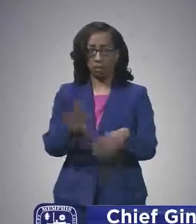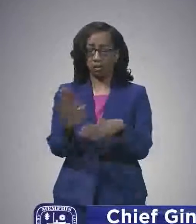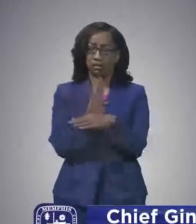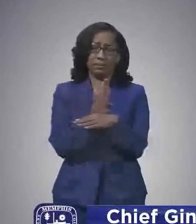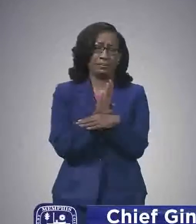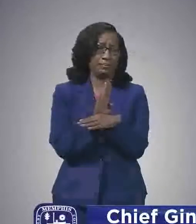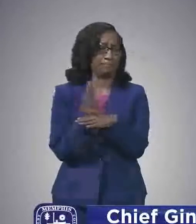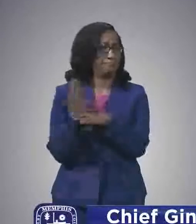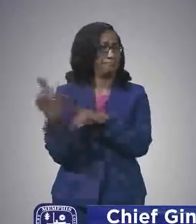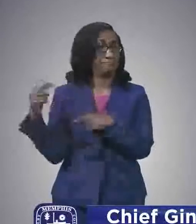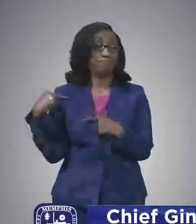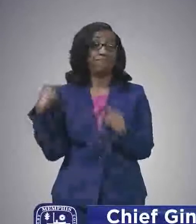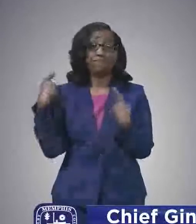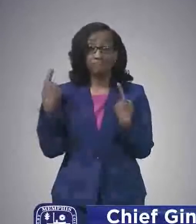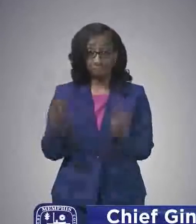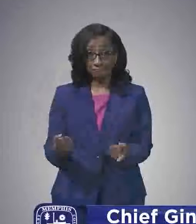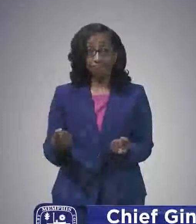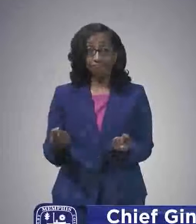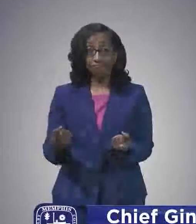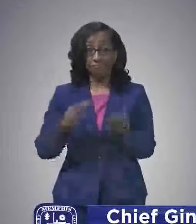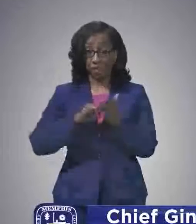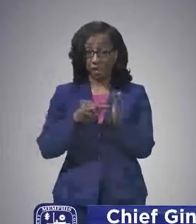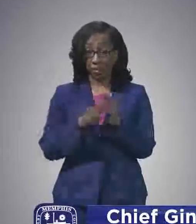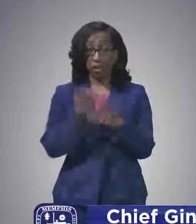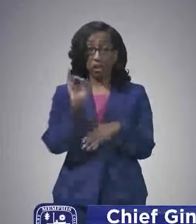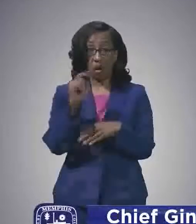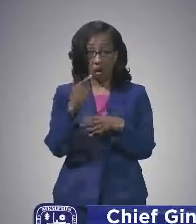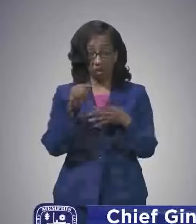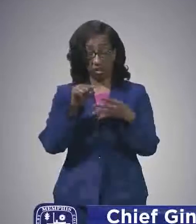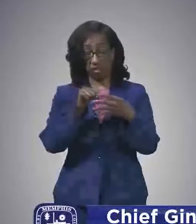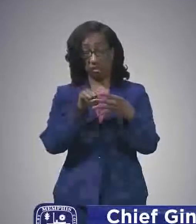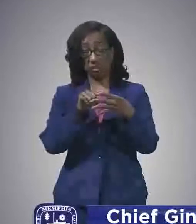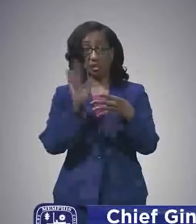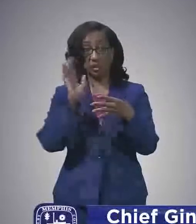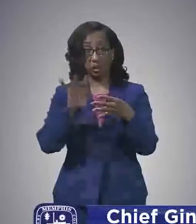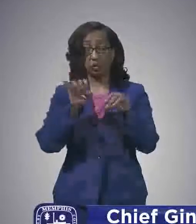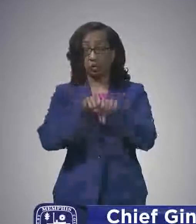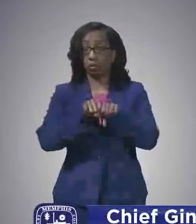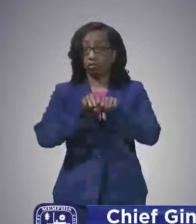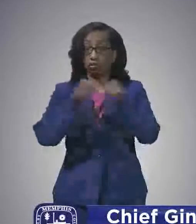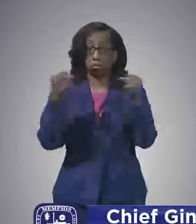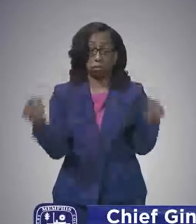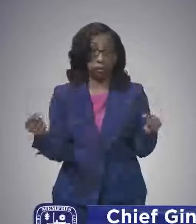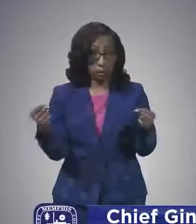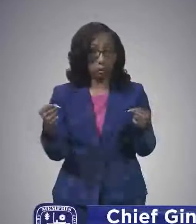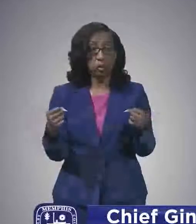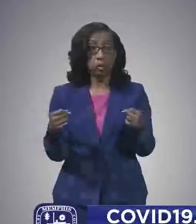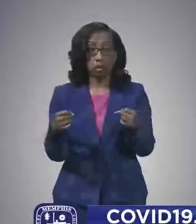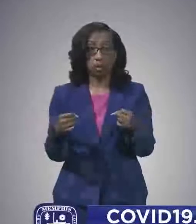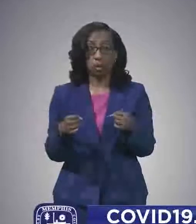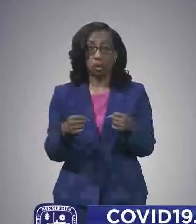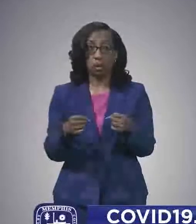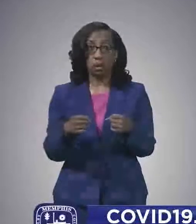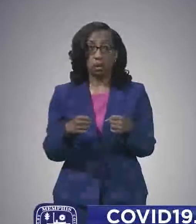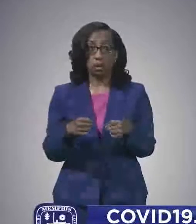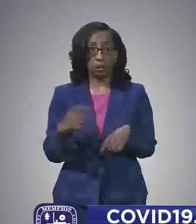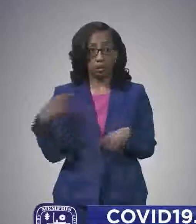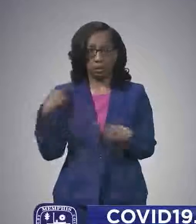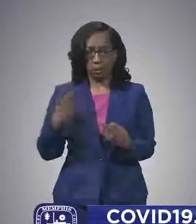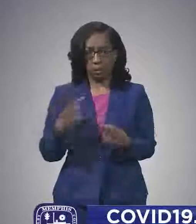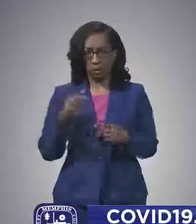record. At this rate, August will be the busiest month in the history of the Memphis Fire Department that we can find data for.